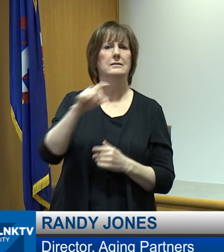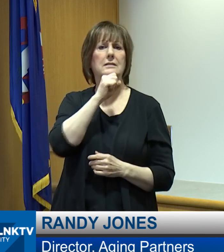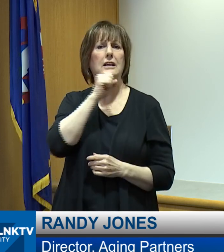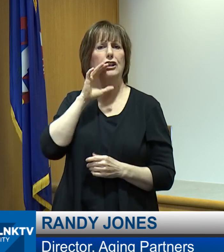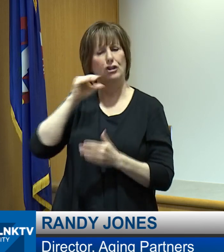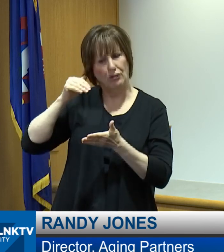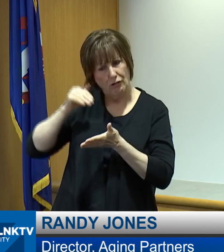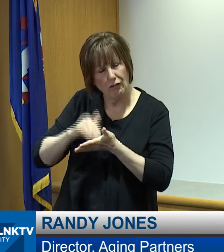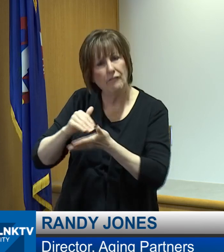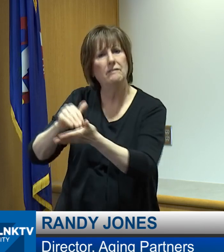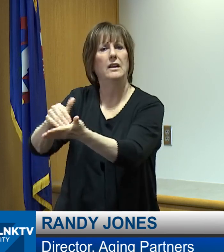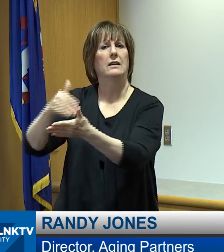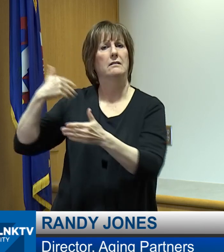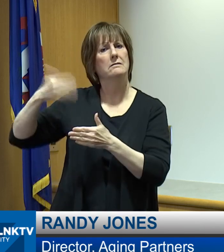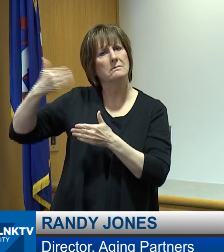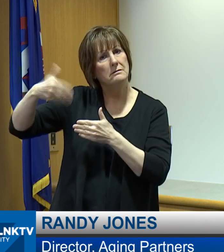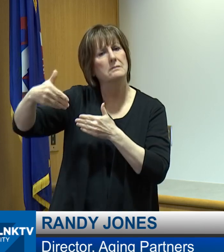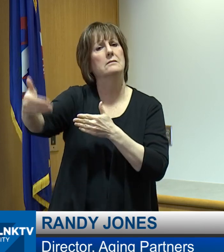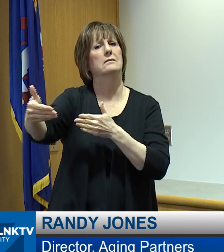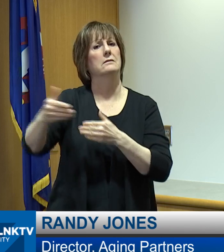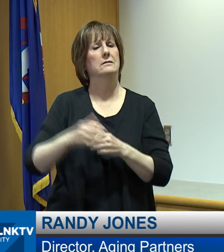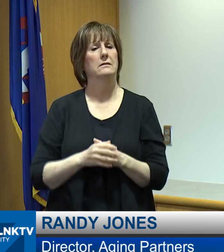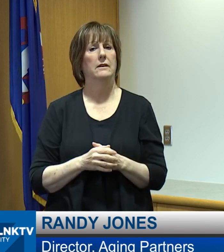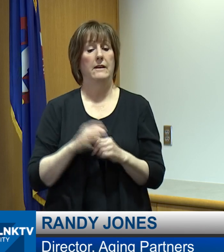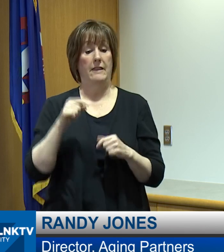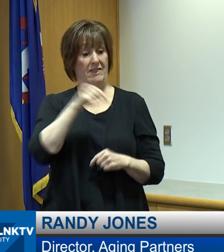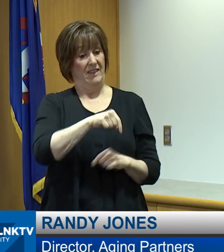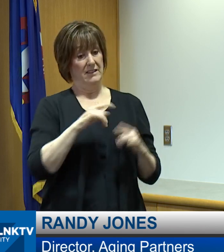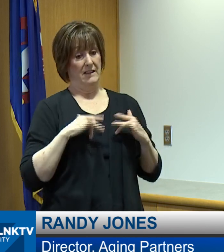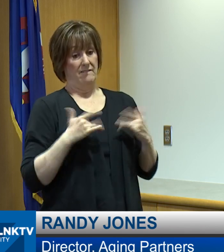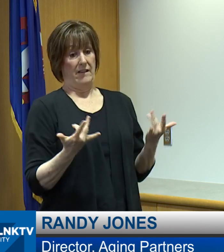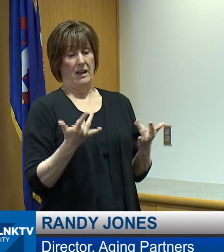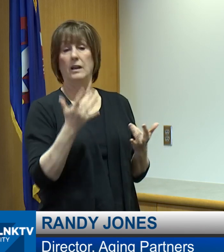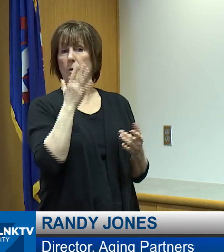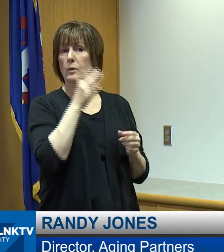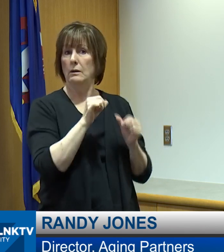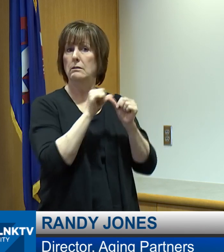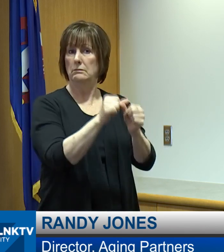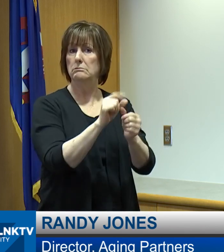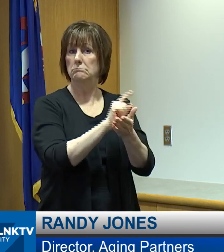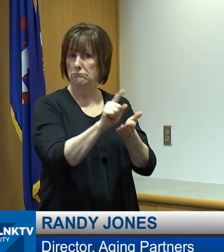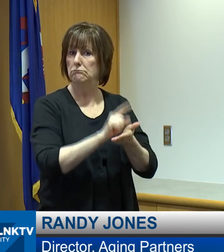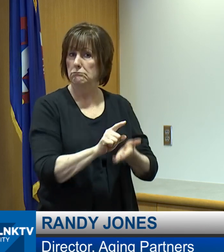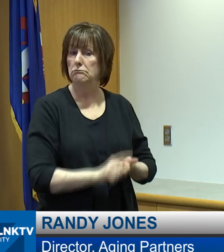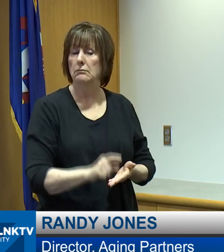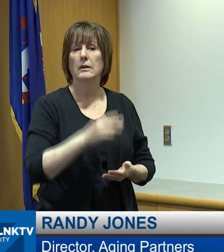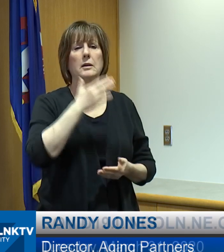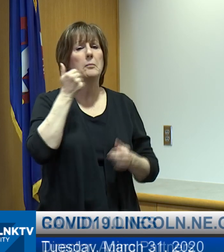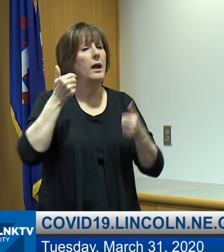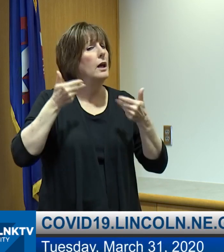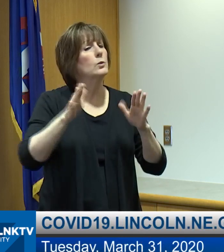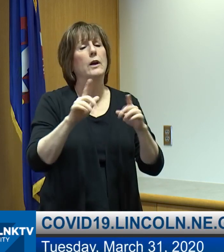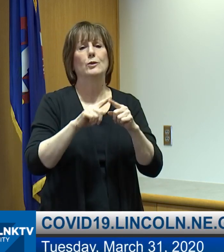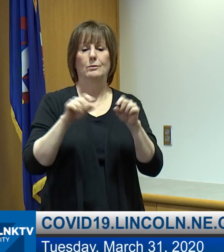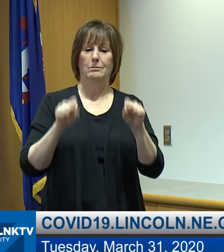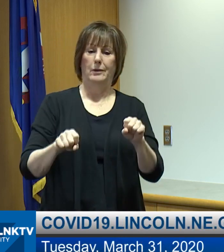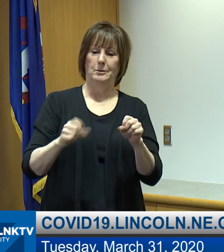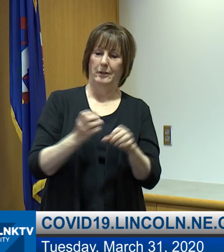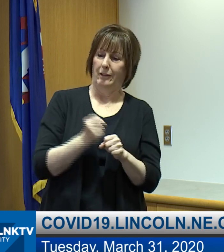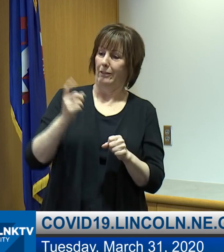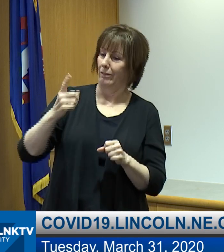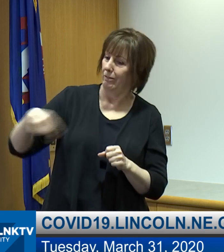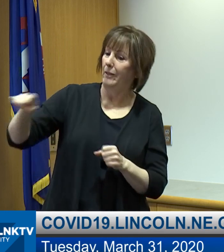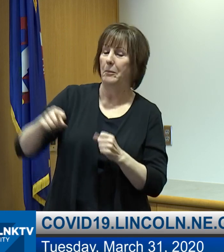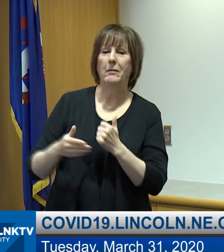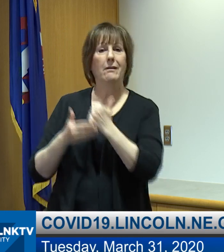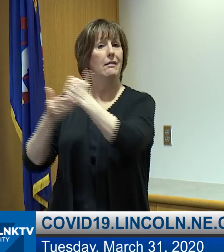on a regular basis. This event will last for weeks, and this is the best way to possibly get those seniors the